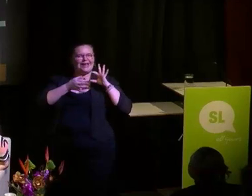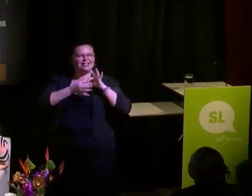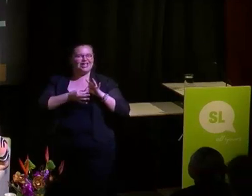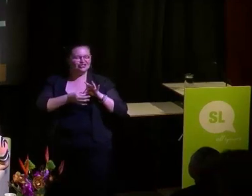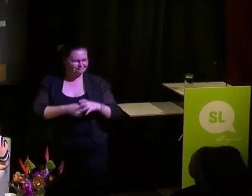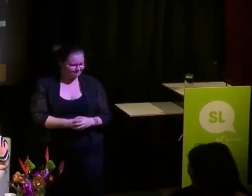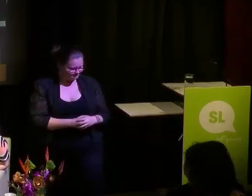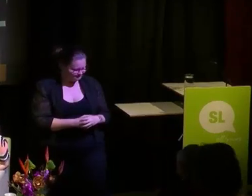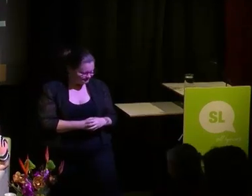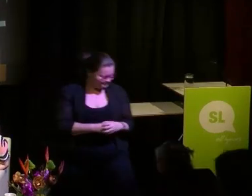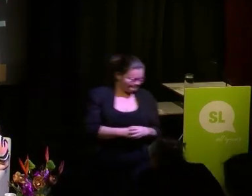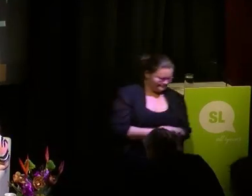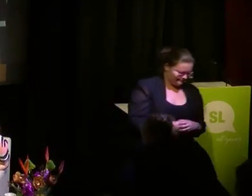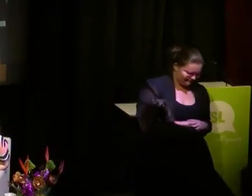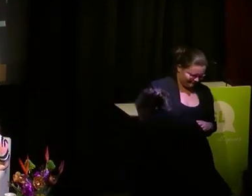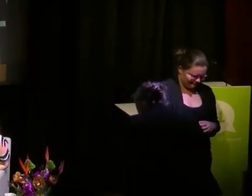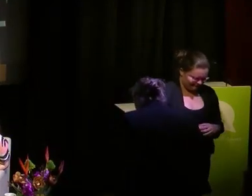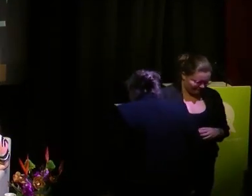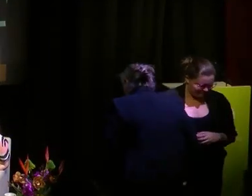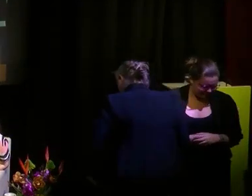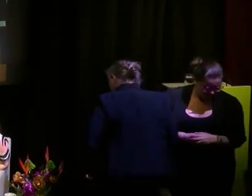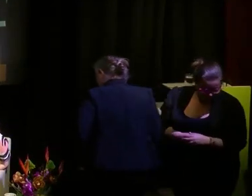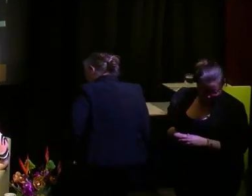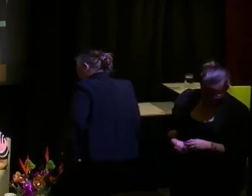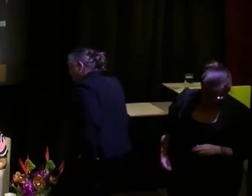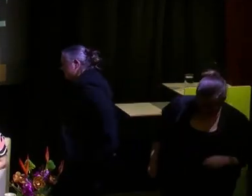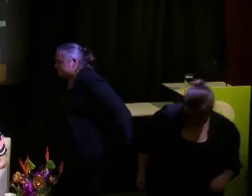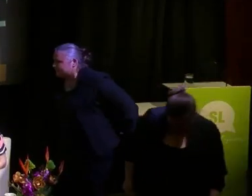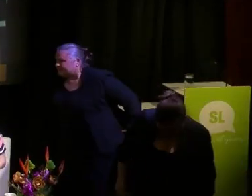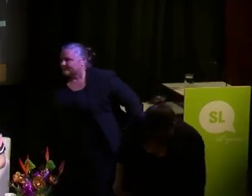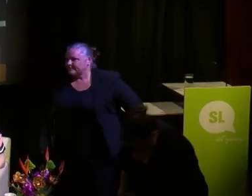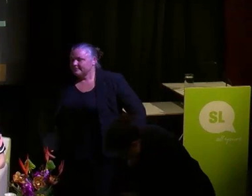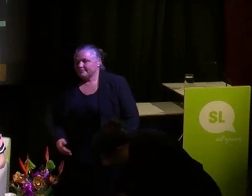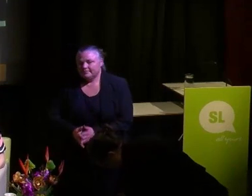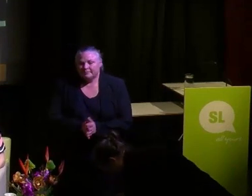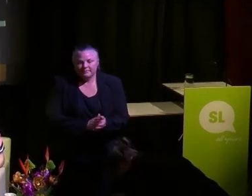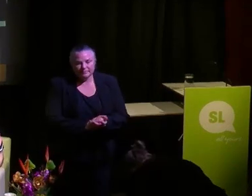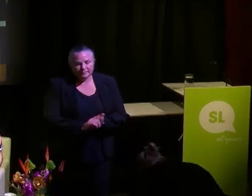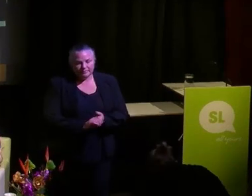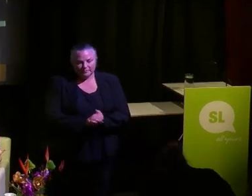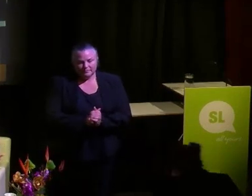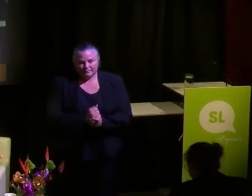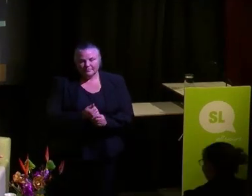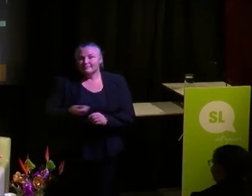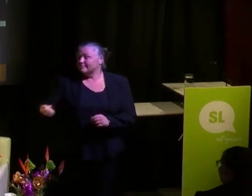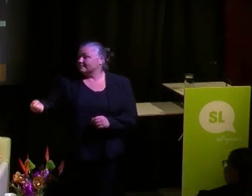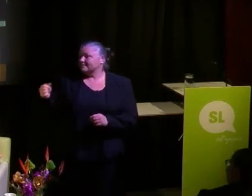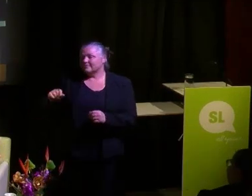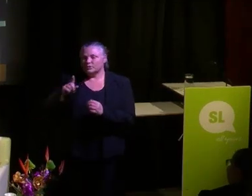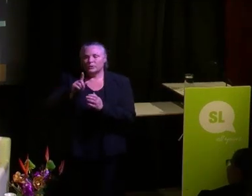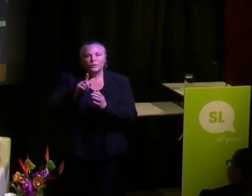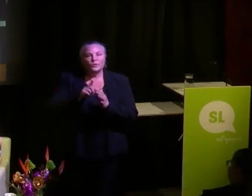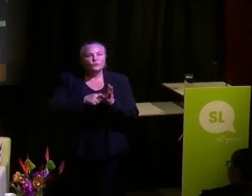dialogue. Yeah. Judy, what do you think? I guess, yeah, I'm kind of interested because we are sitting in a